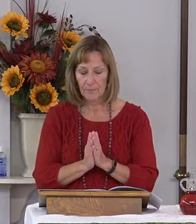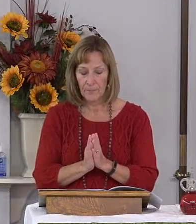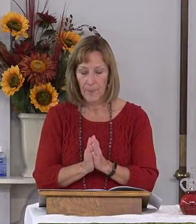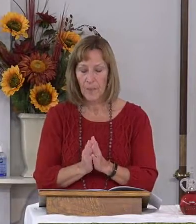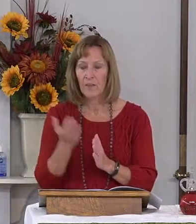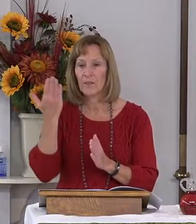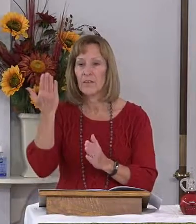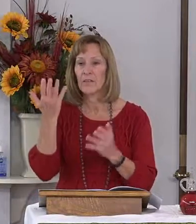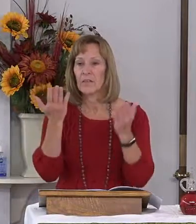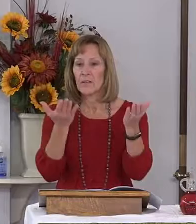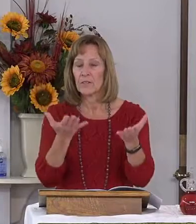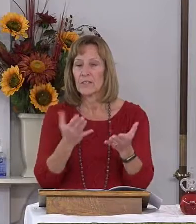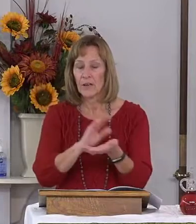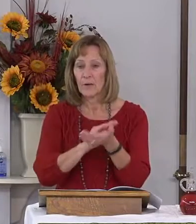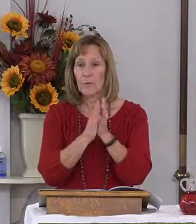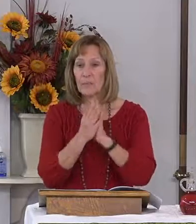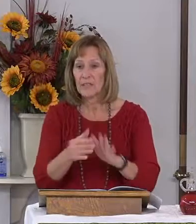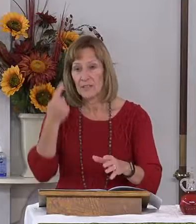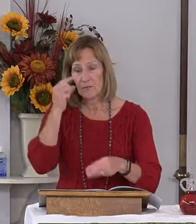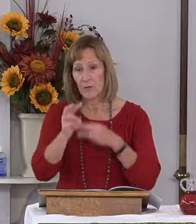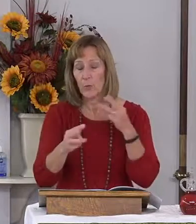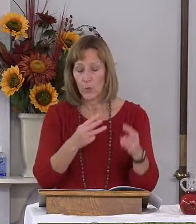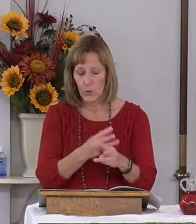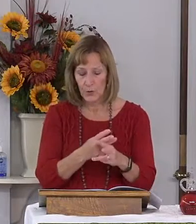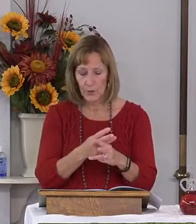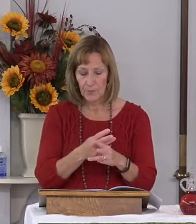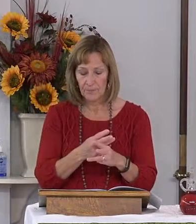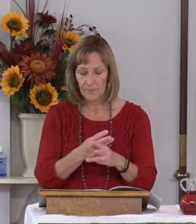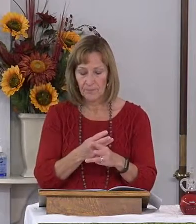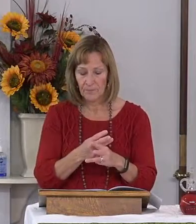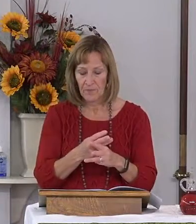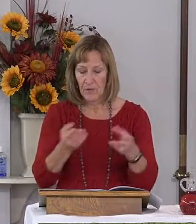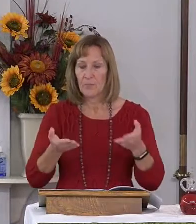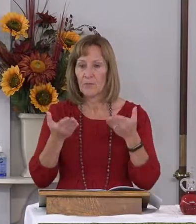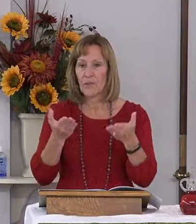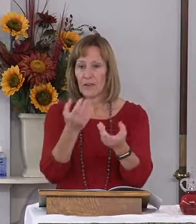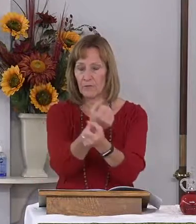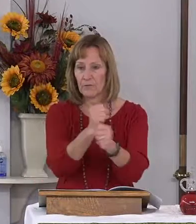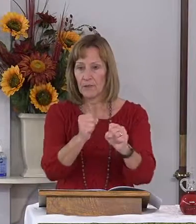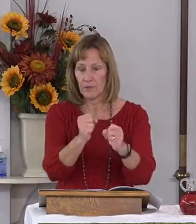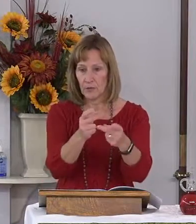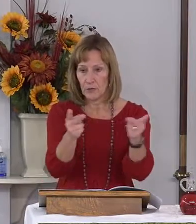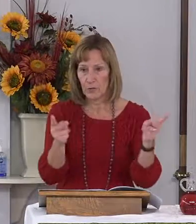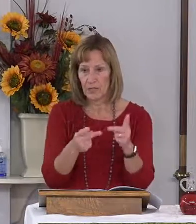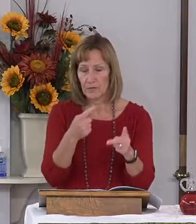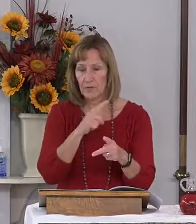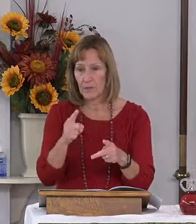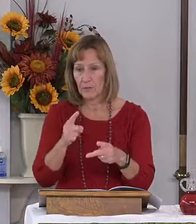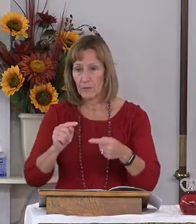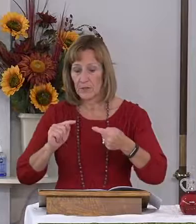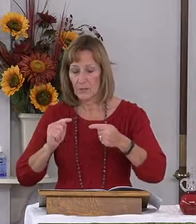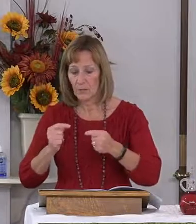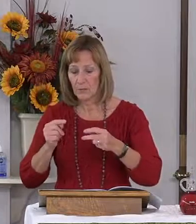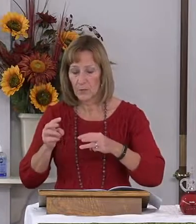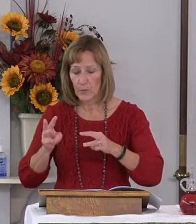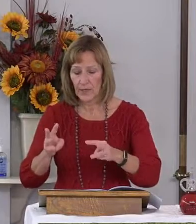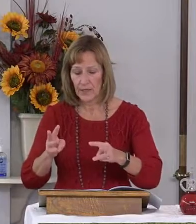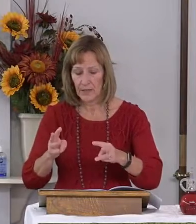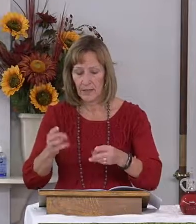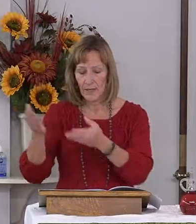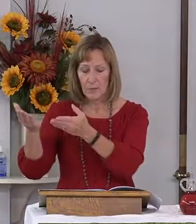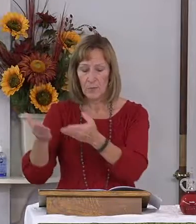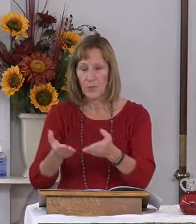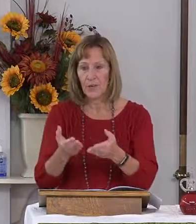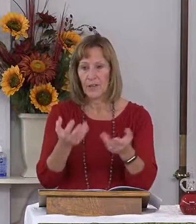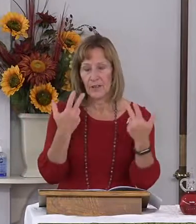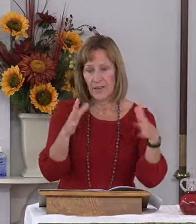prayer. You desire peace for the whole world. Provide refuge for those in harm's way. Bring